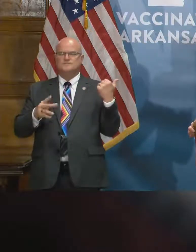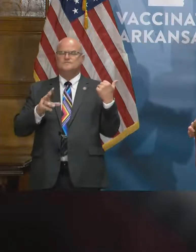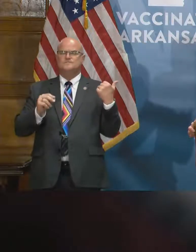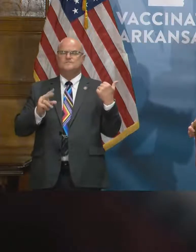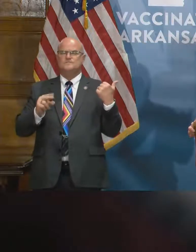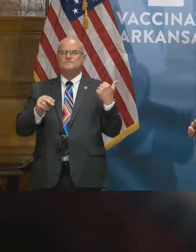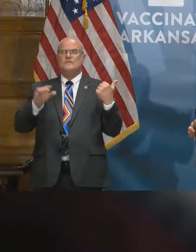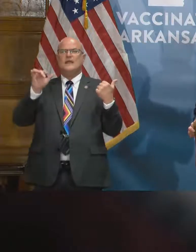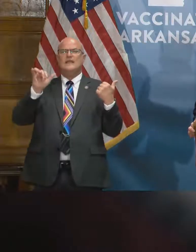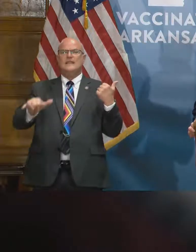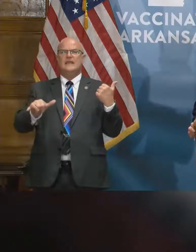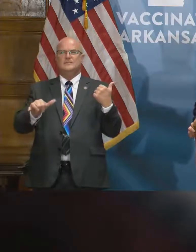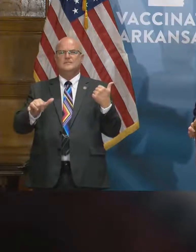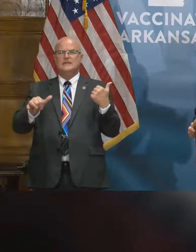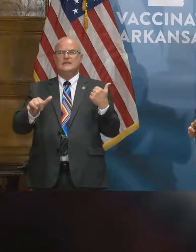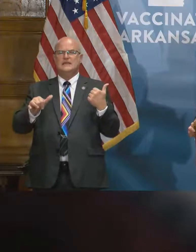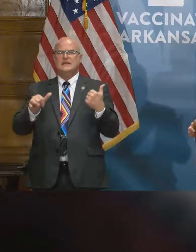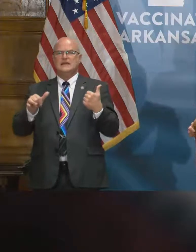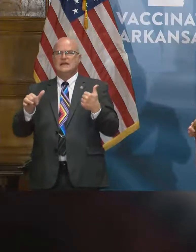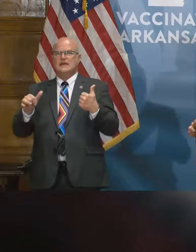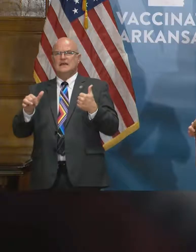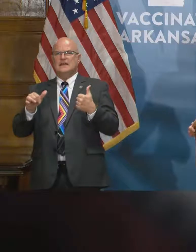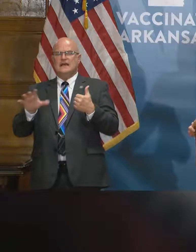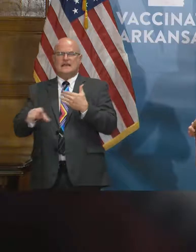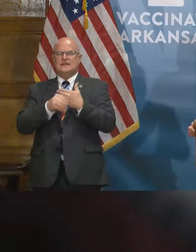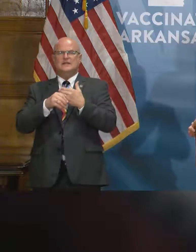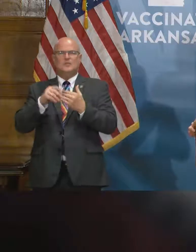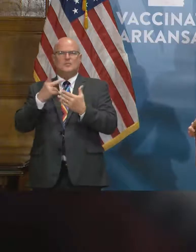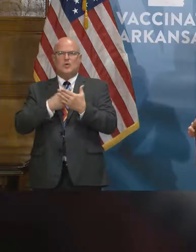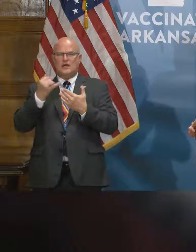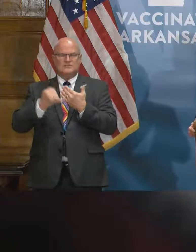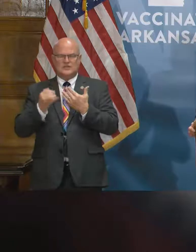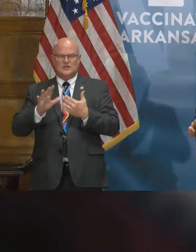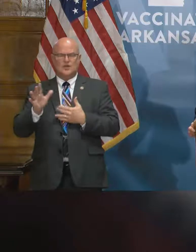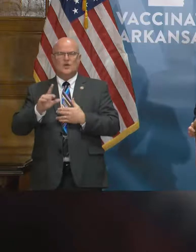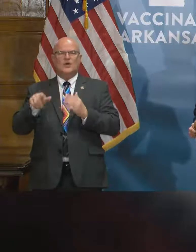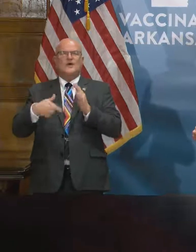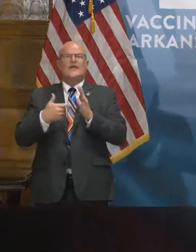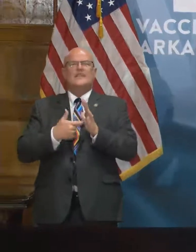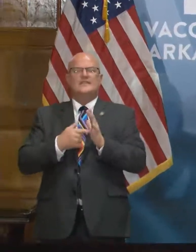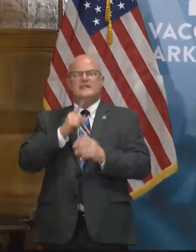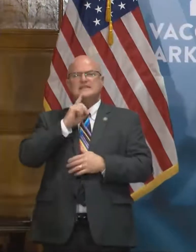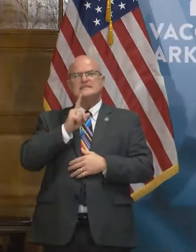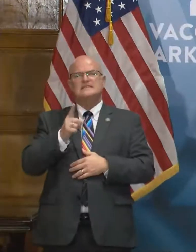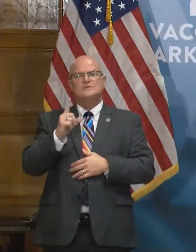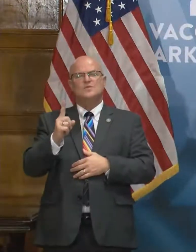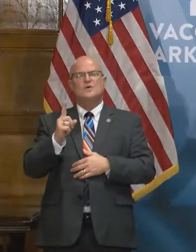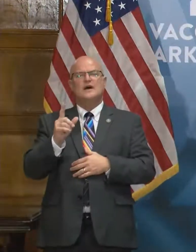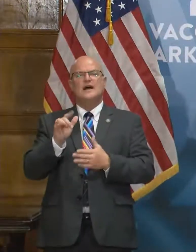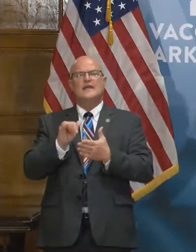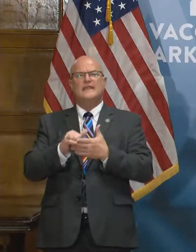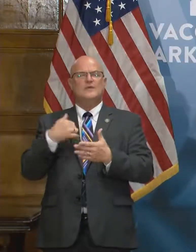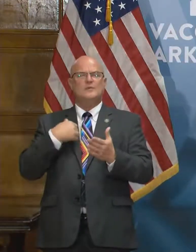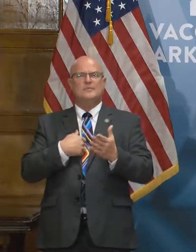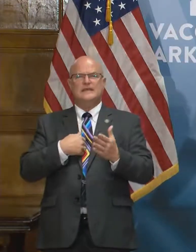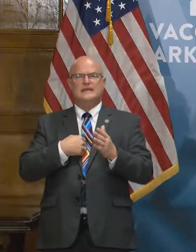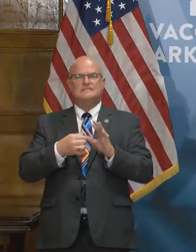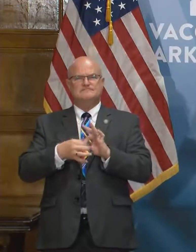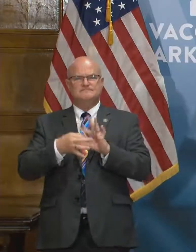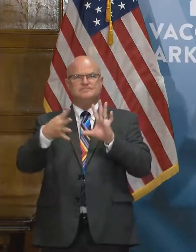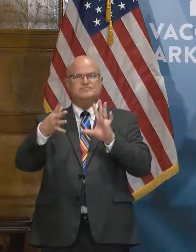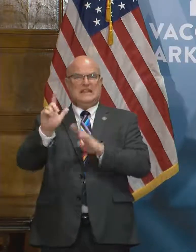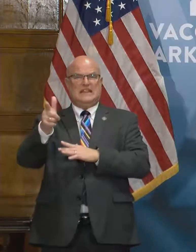No, that would be an Amendment 82. This is not an Amendment 82 project. This is one that will be disclosed